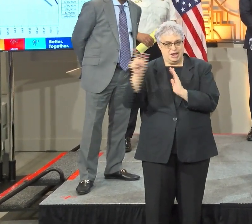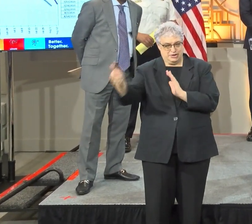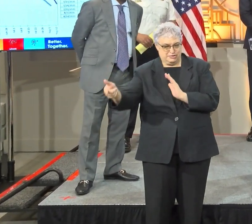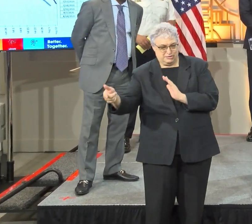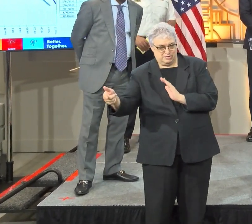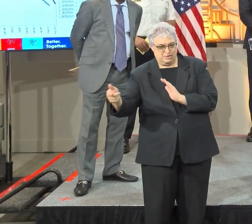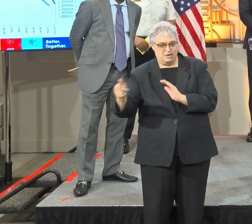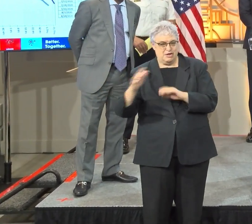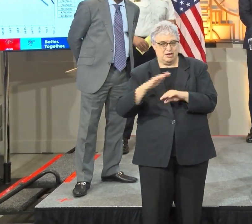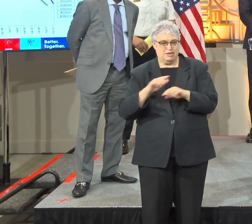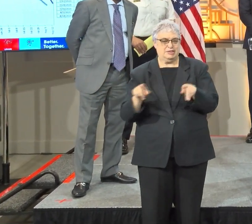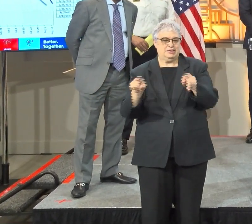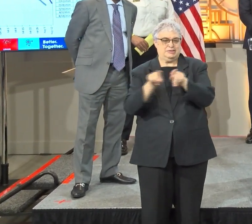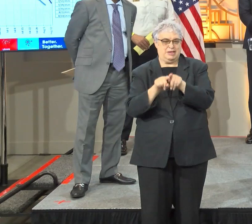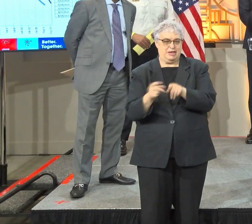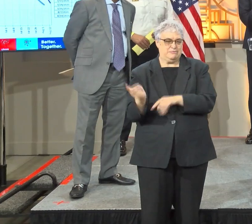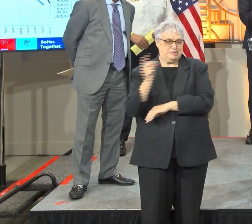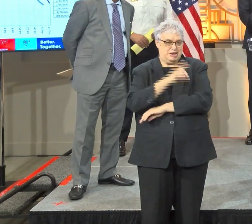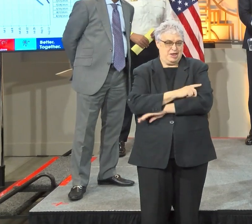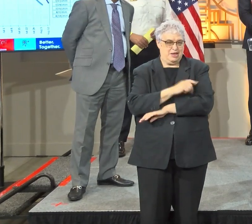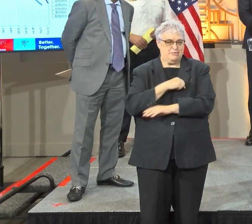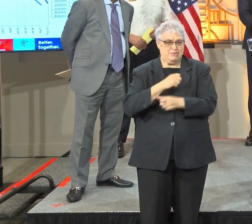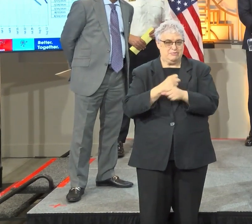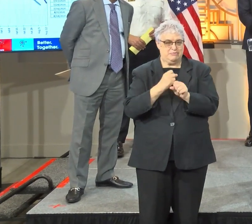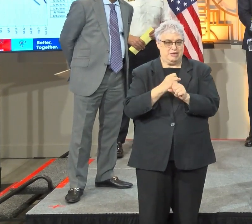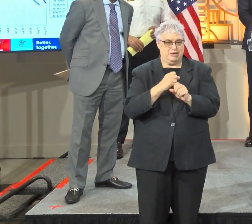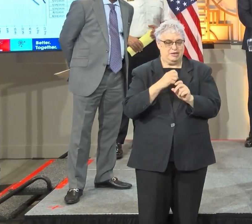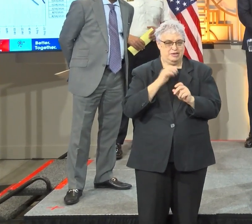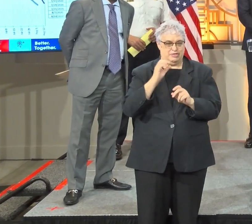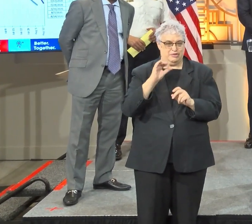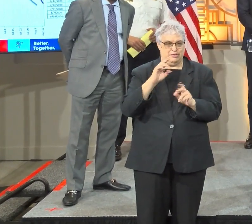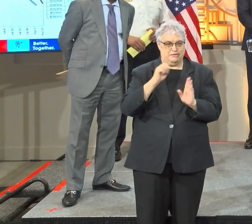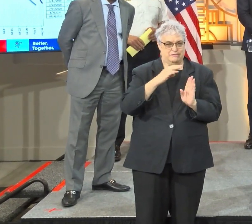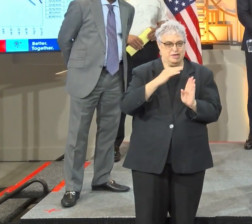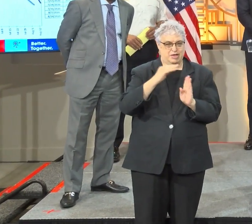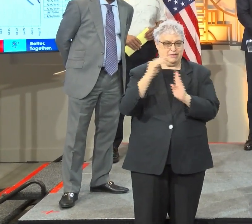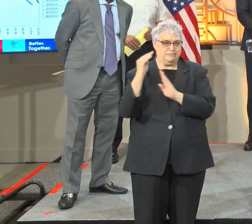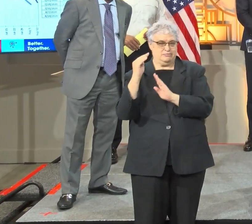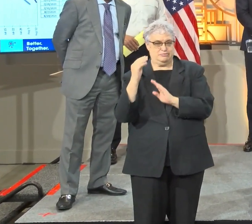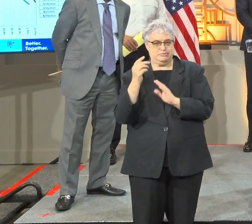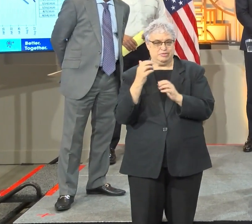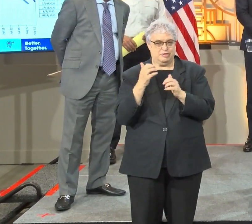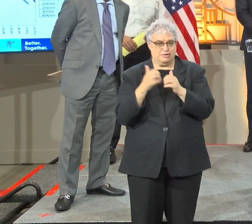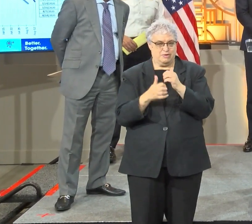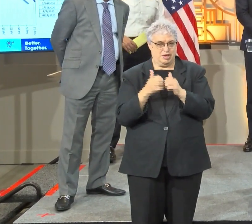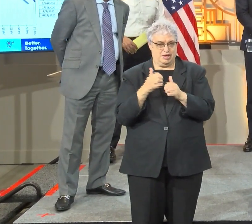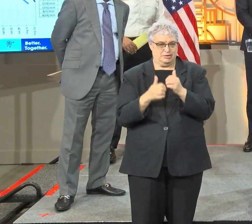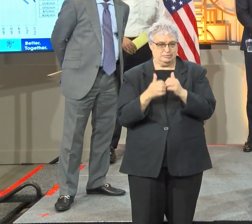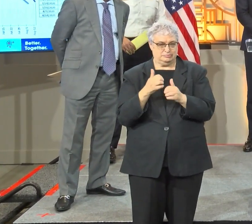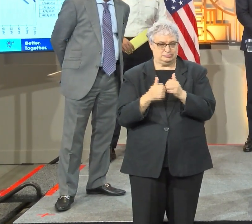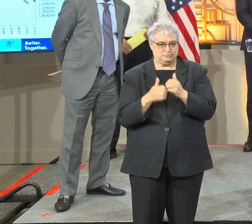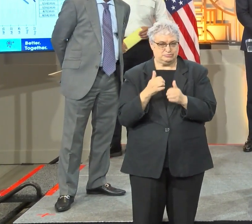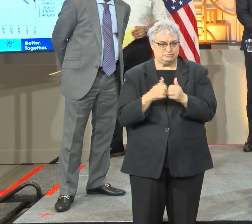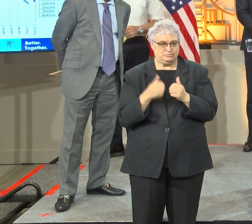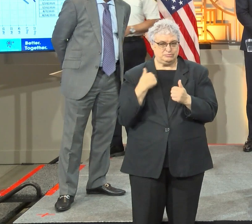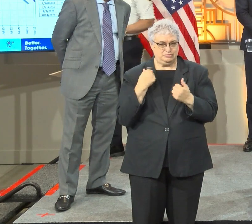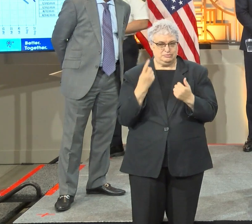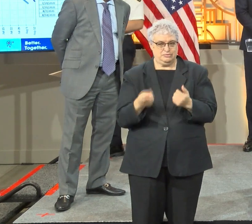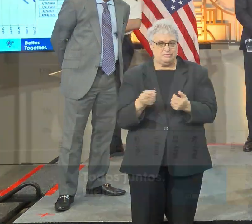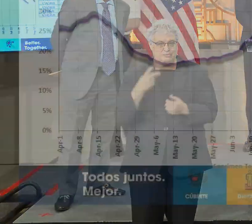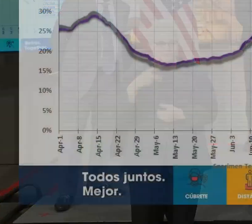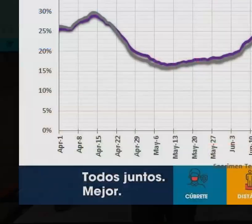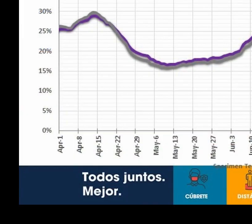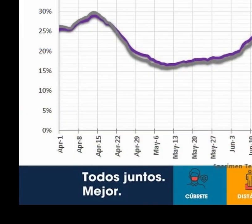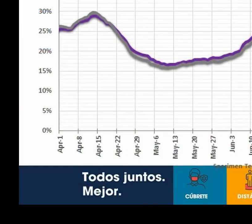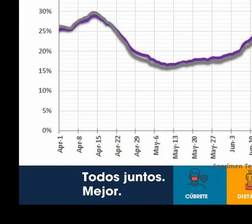will shift this curve upward. So if you look at the curve, you can see that the gray line, which is what we had been reporting, and the purple